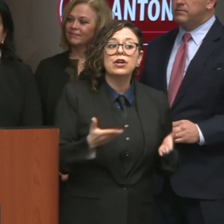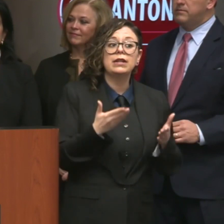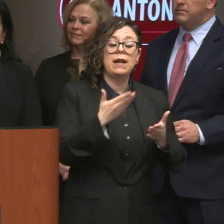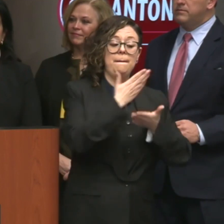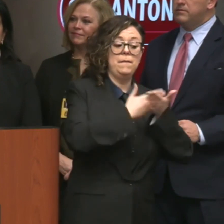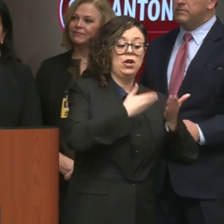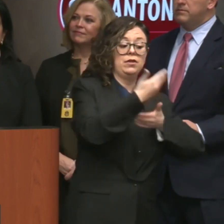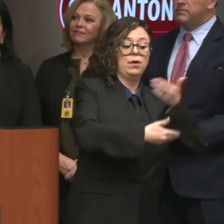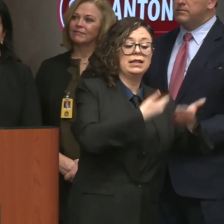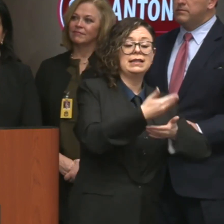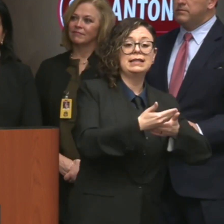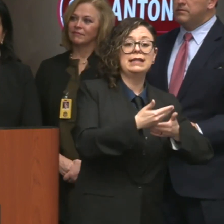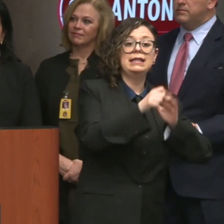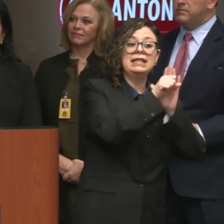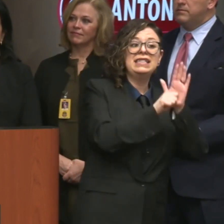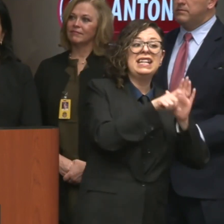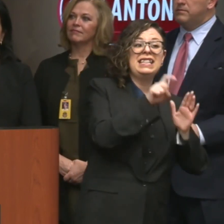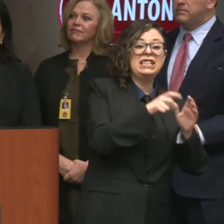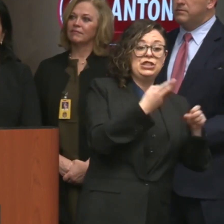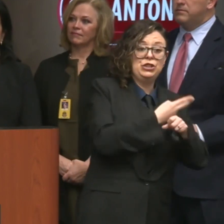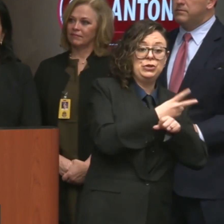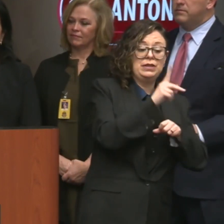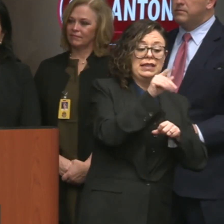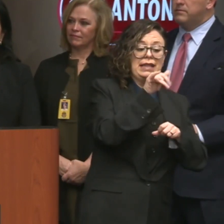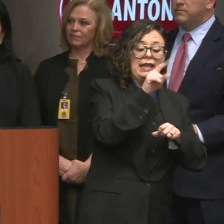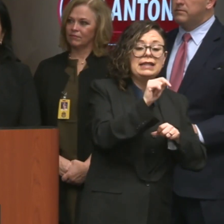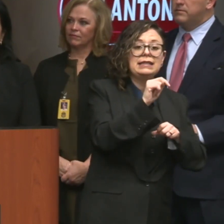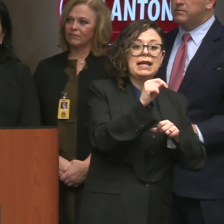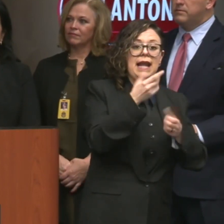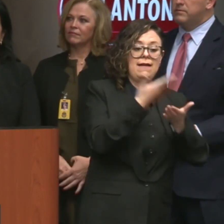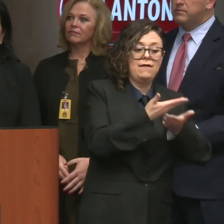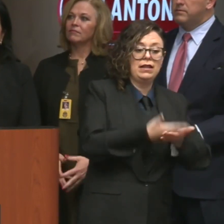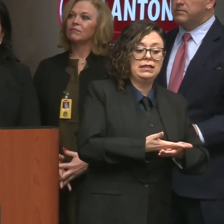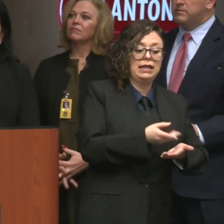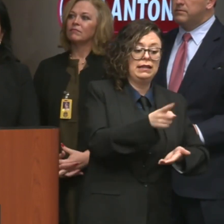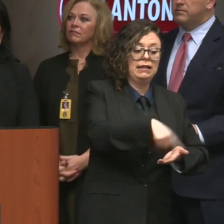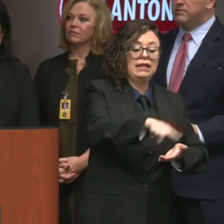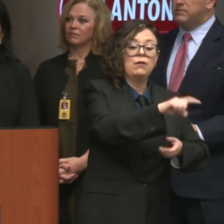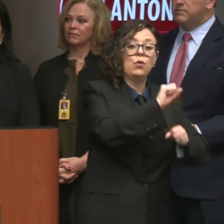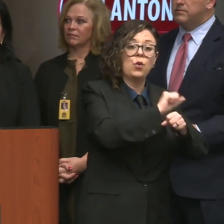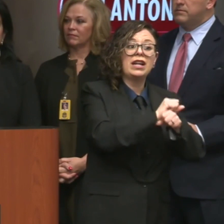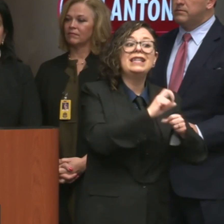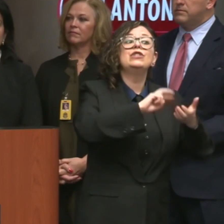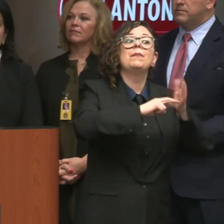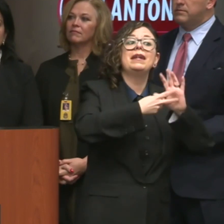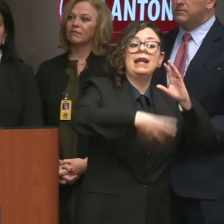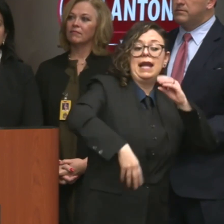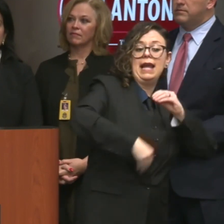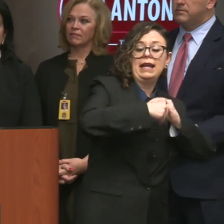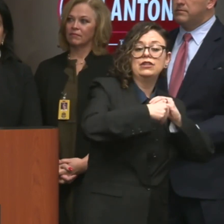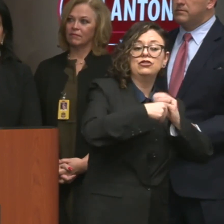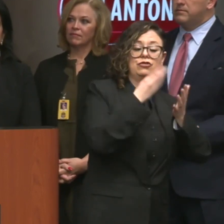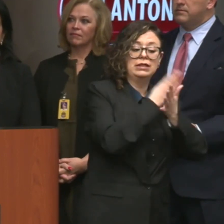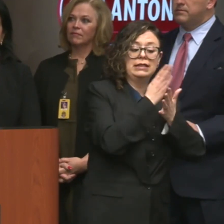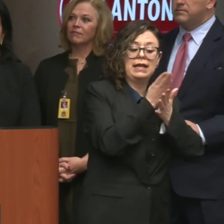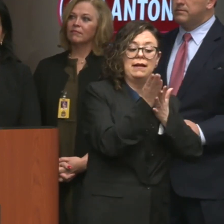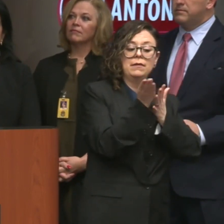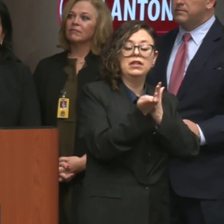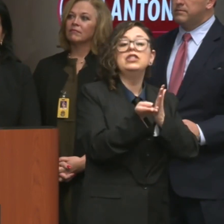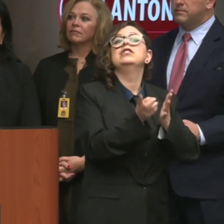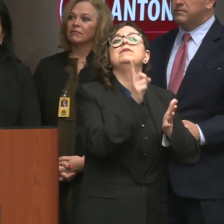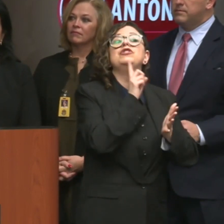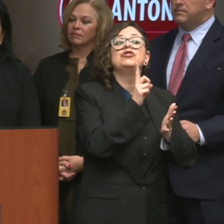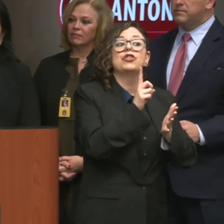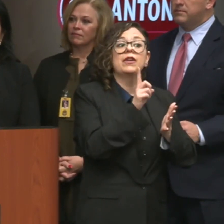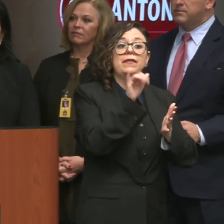needed to use the kits in their own hands and validate that they were working, which was an extra step to make sure that everything was in place. And during